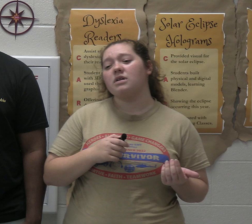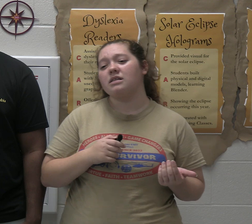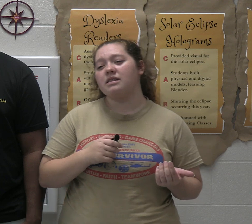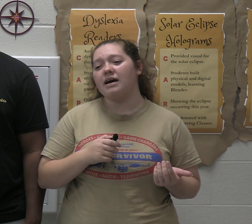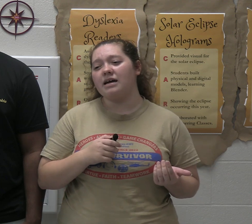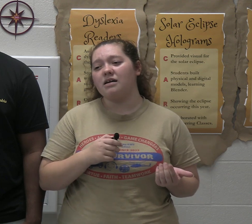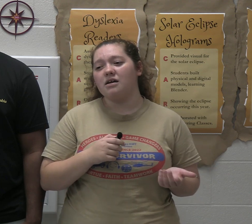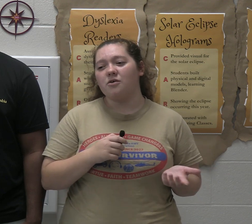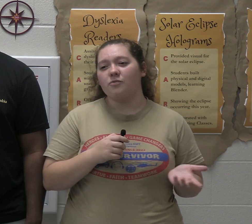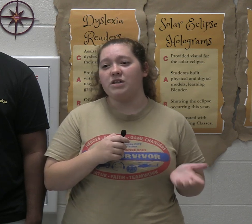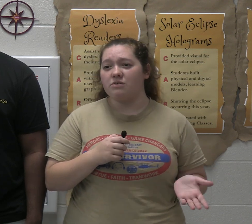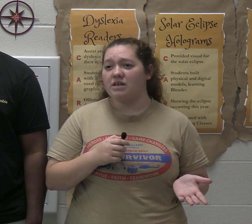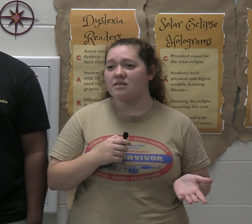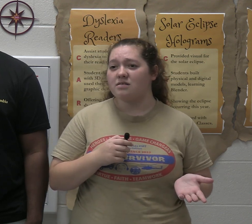that do this.